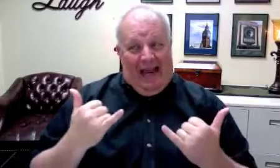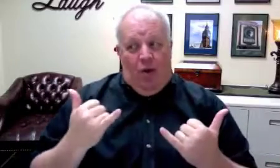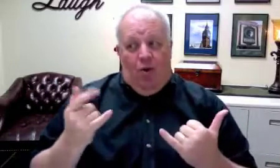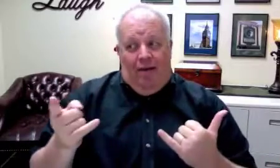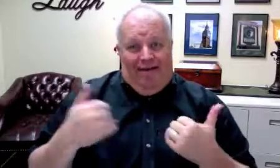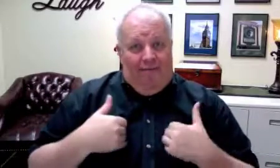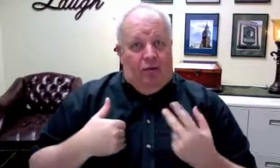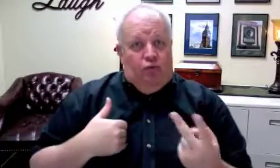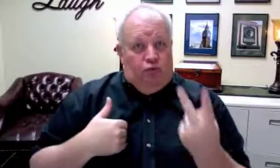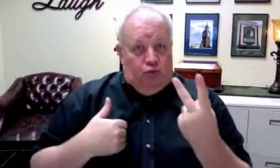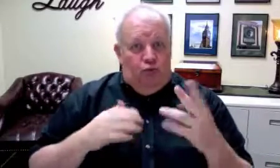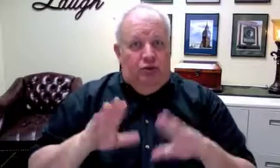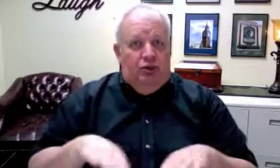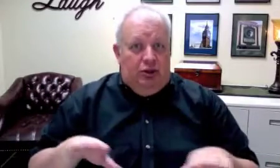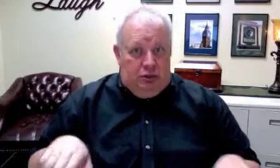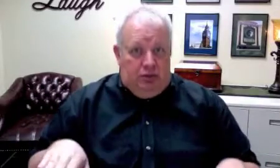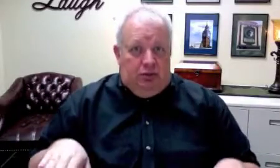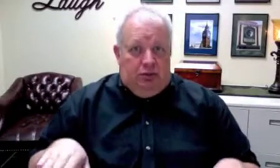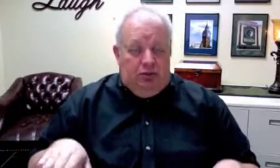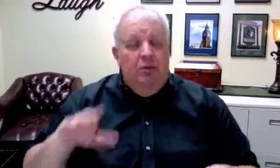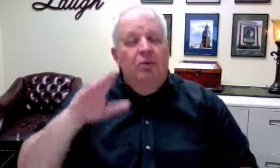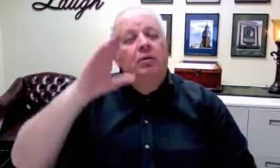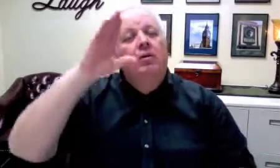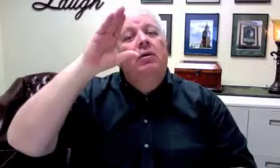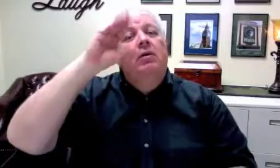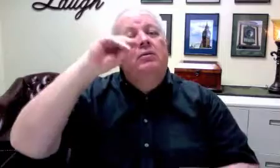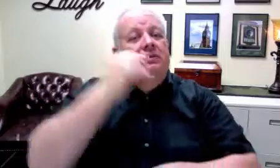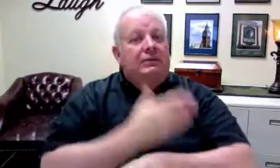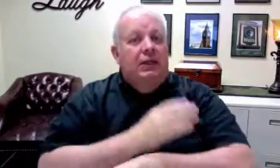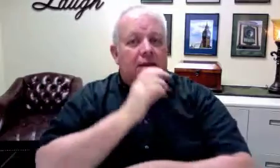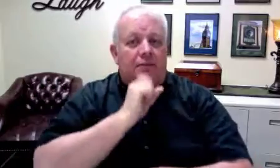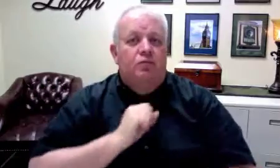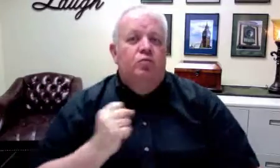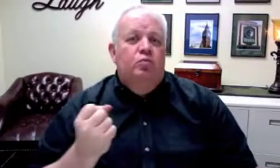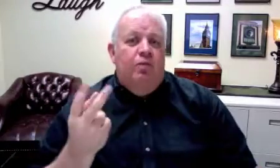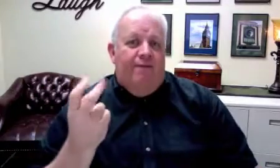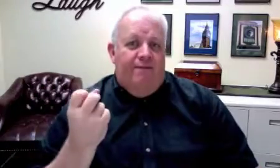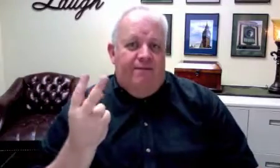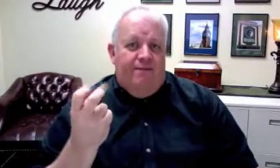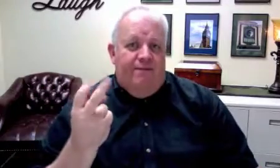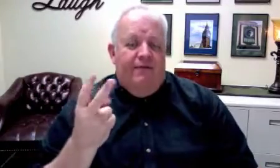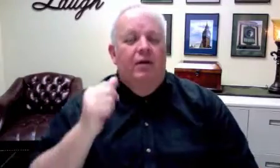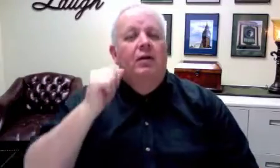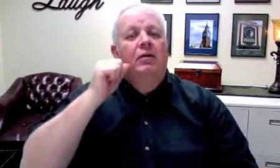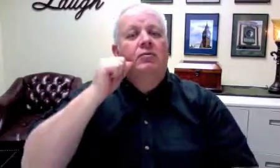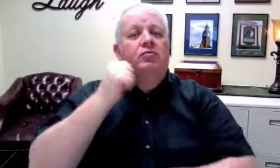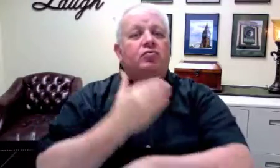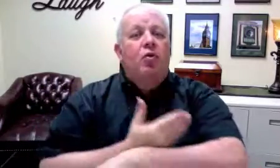children, a son who is 12, and a daughter who is 8.